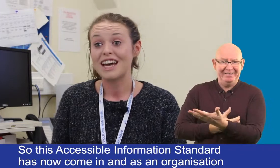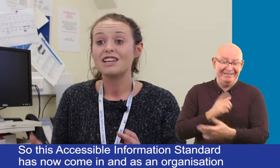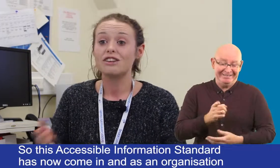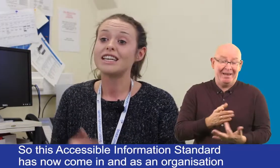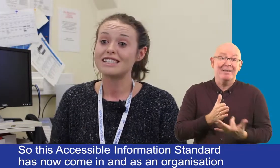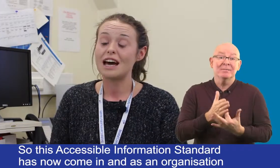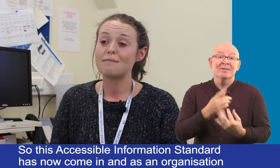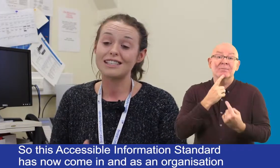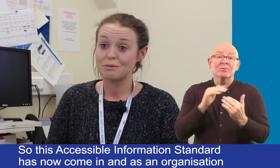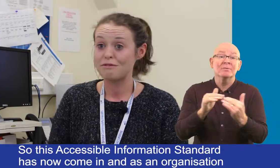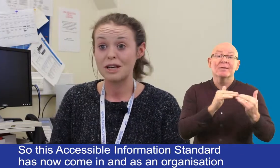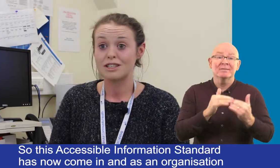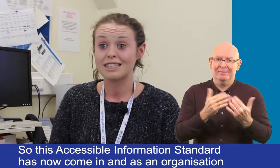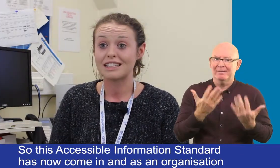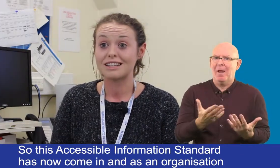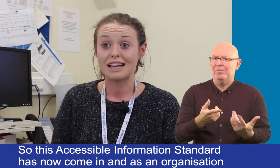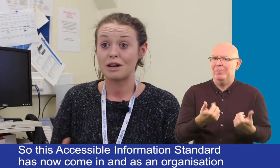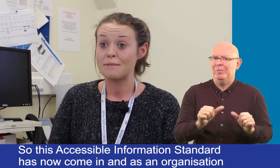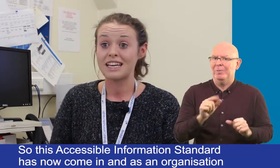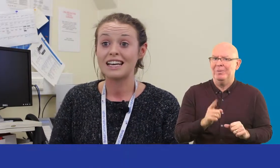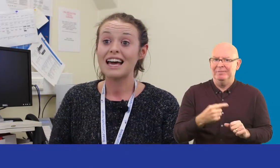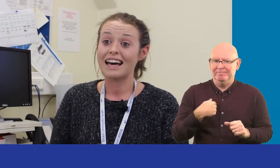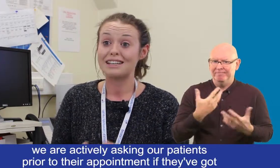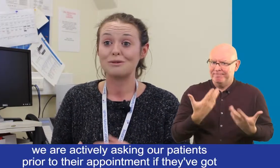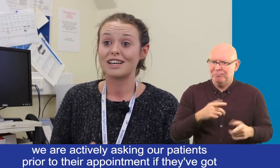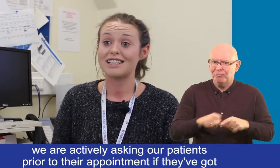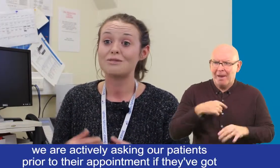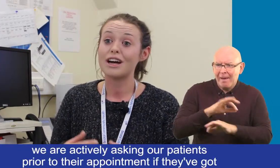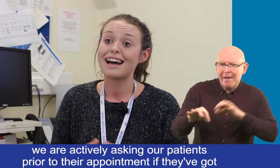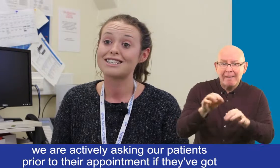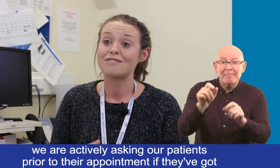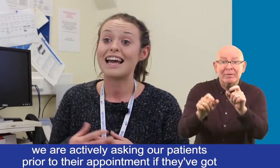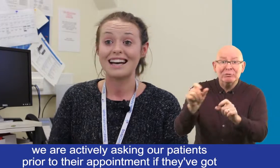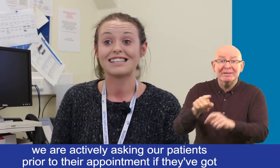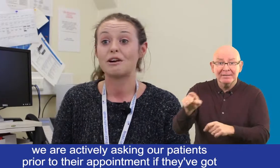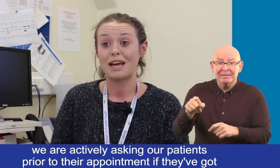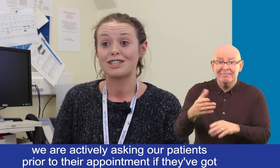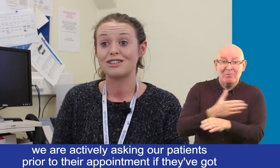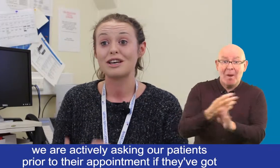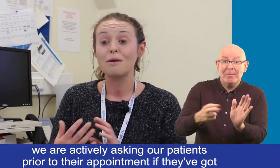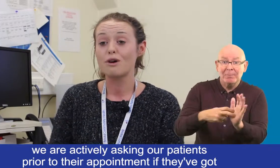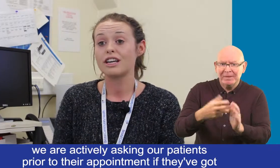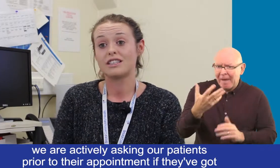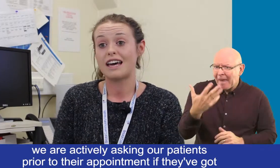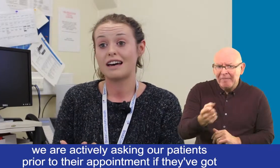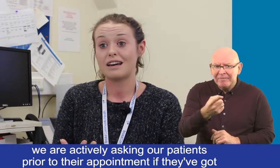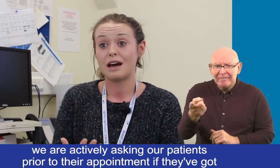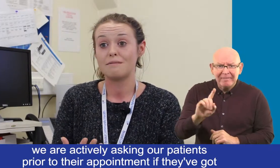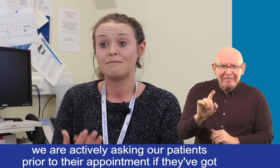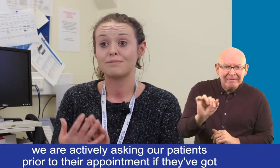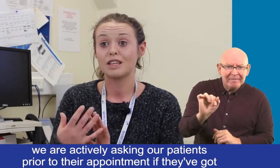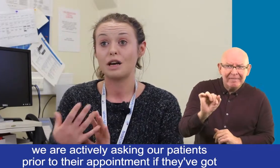given. So this accessible information standard has now come in, and as an organisation, we are actively asking our patients prior to